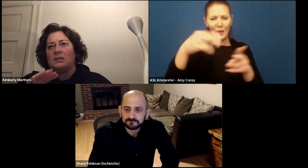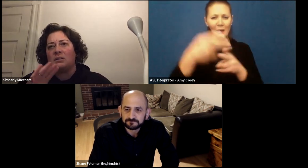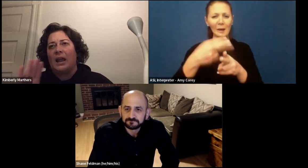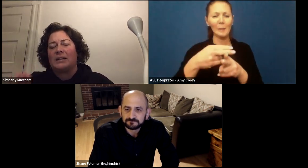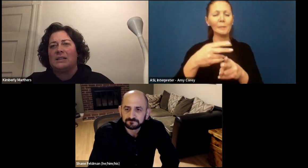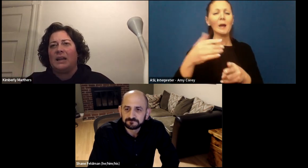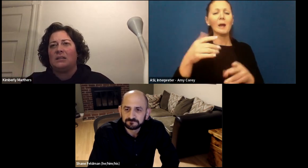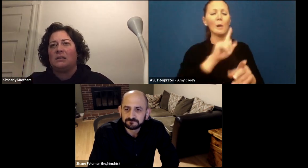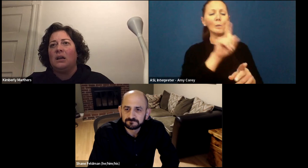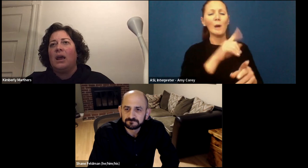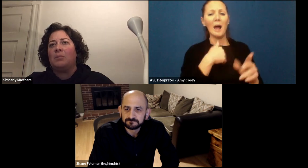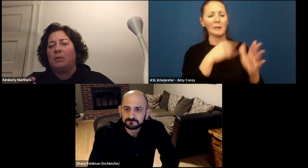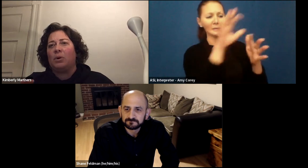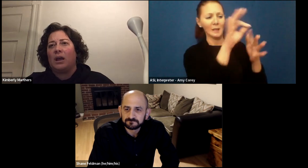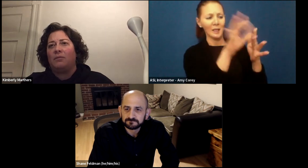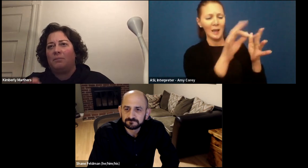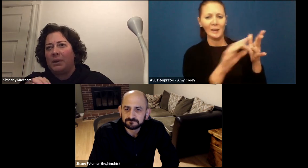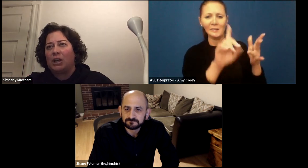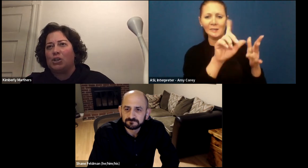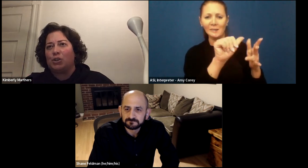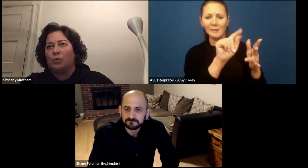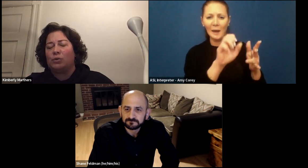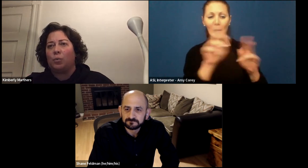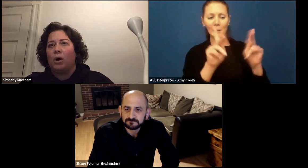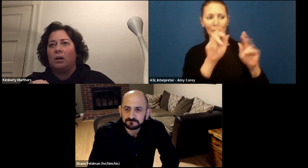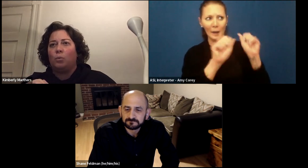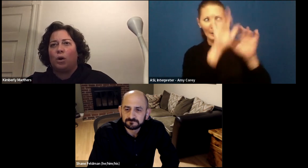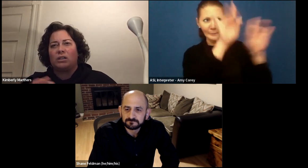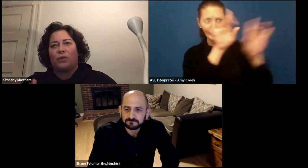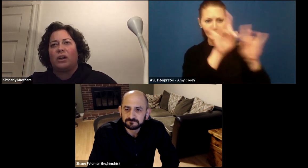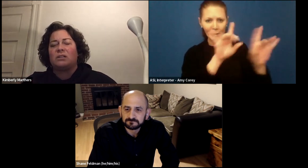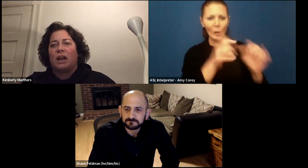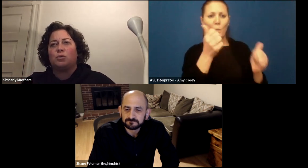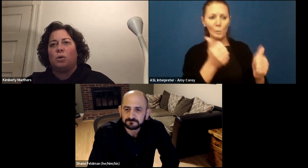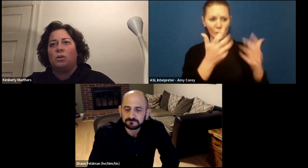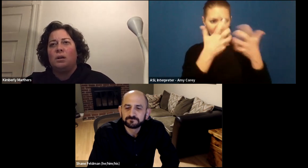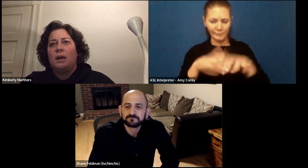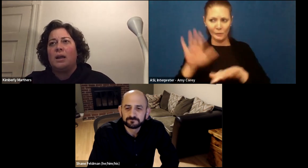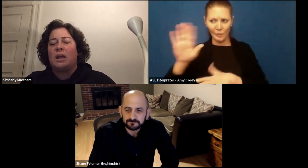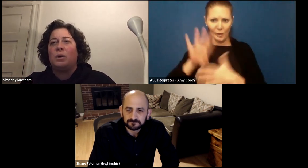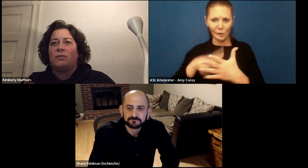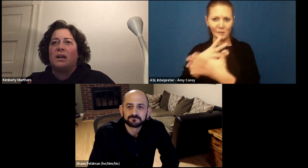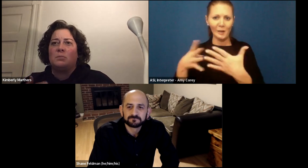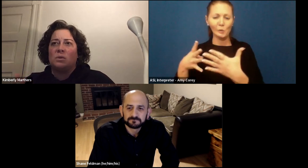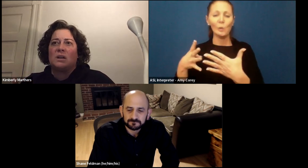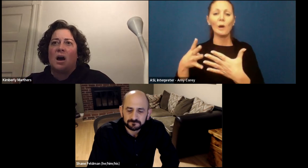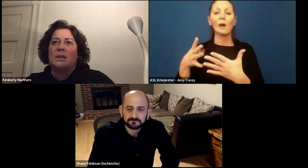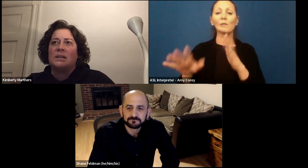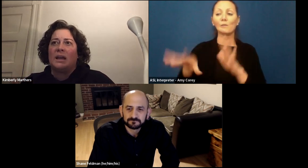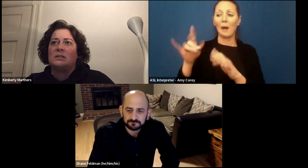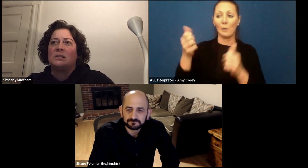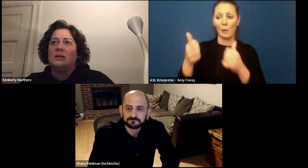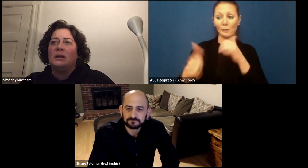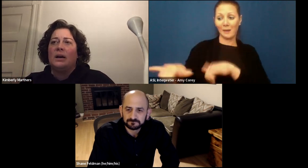has these select dates and people can pick and choose what works for their schedule. And then we find the most